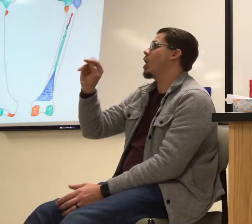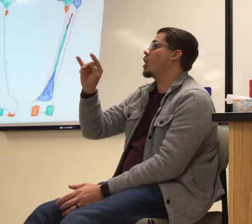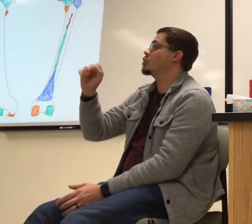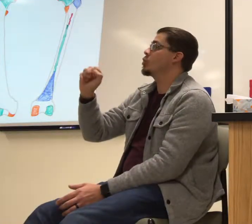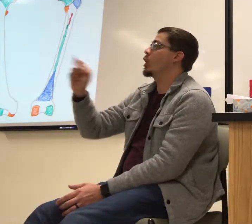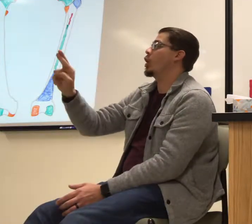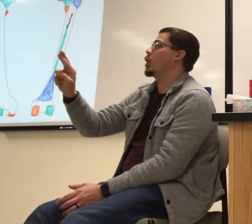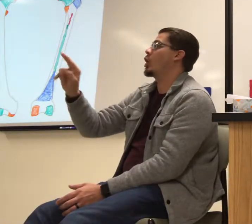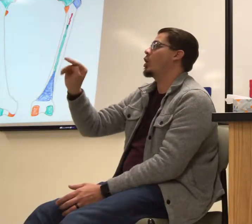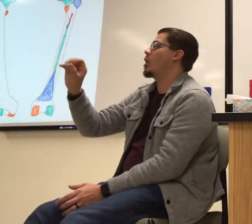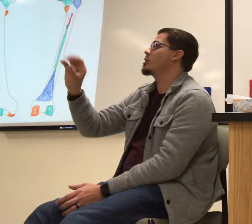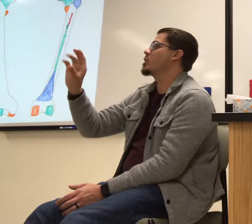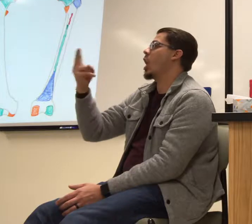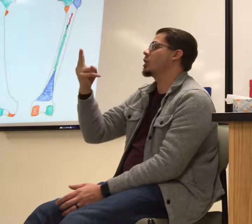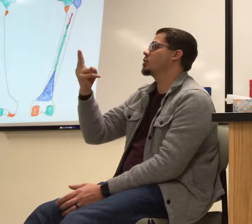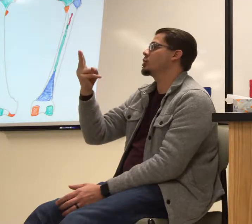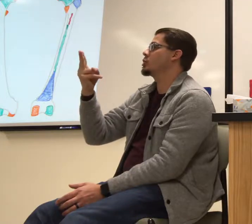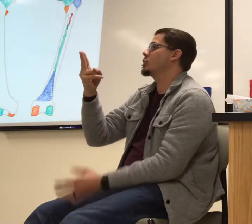them.